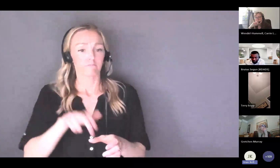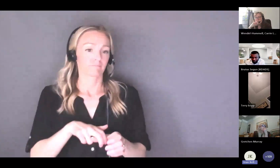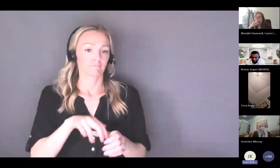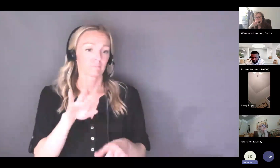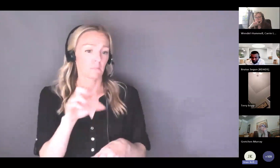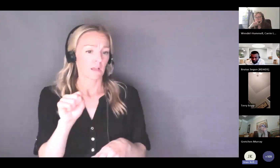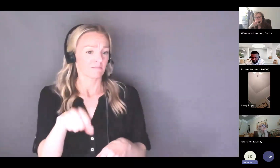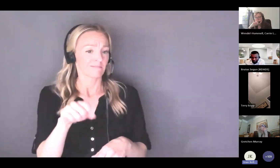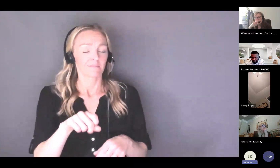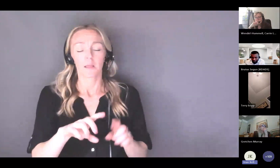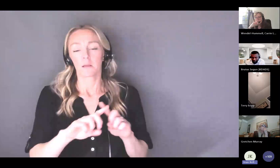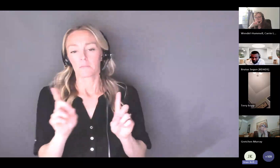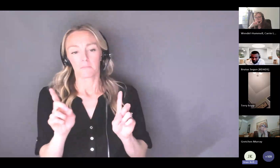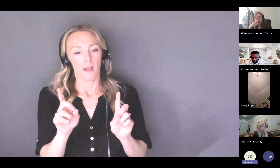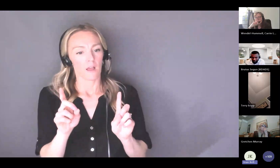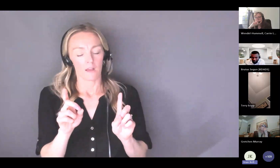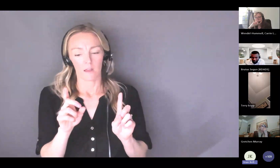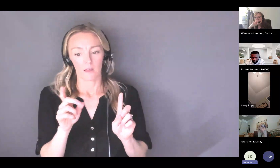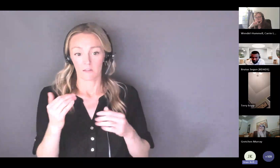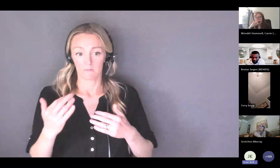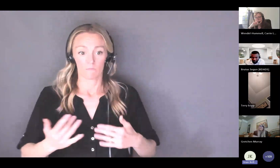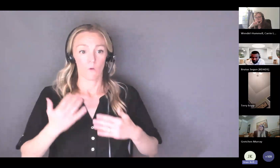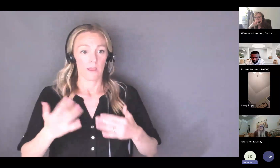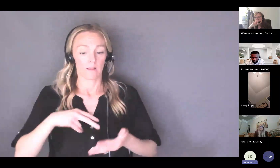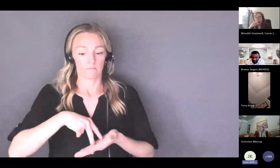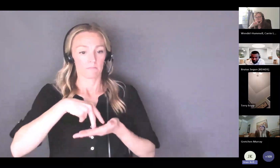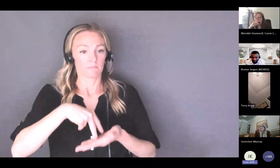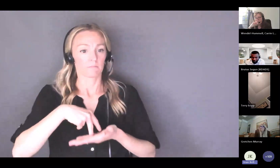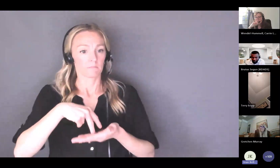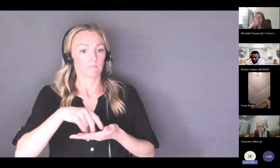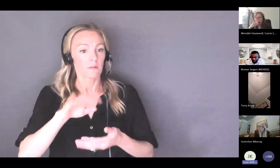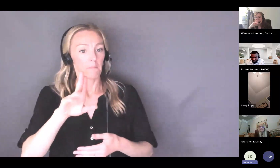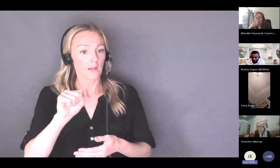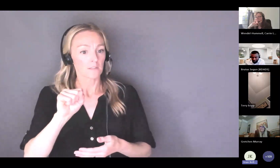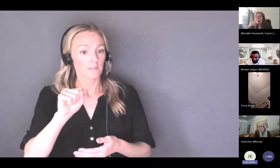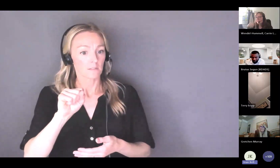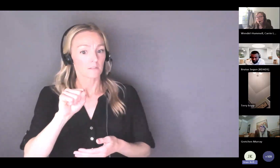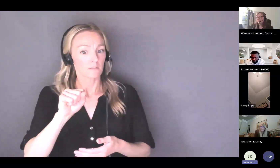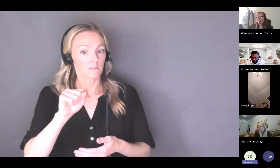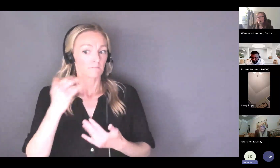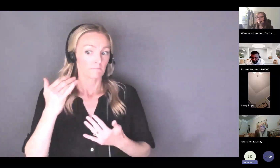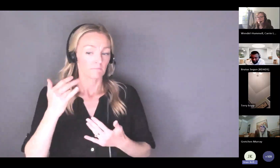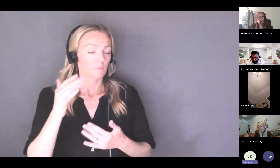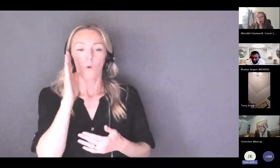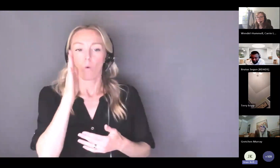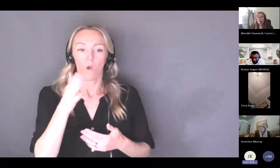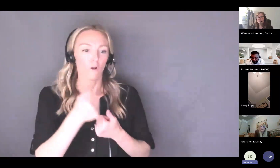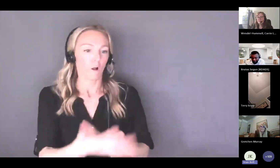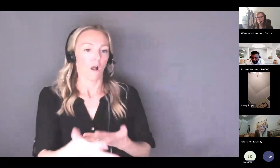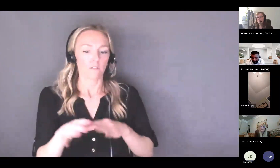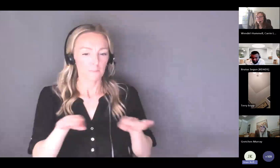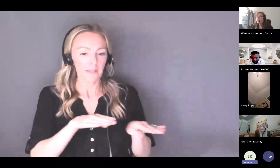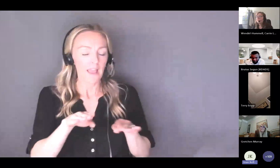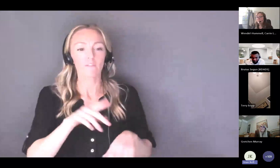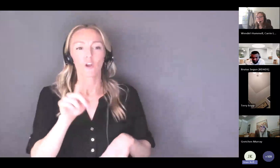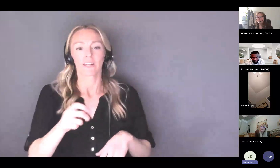on a bus, but because waiting at a bus stop will create behaviors. He needs a 2-to-1 staff